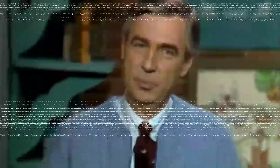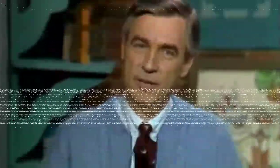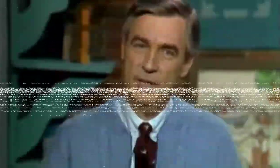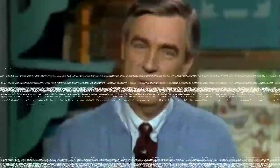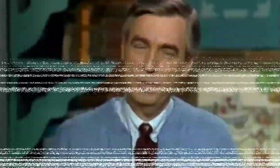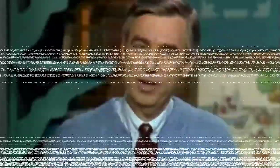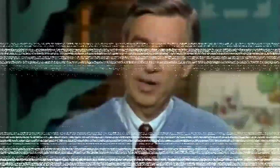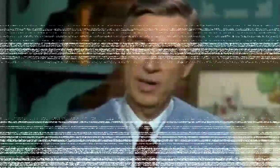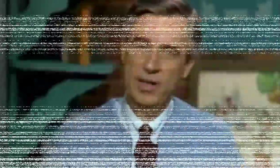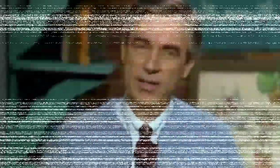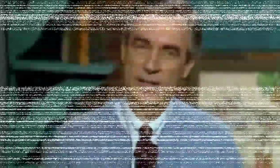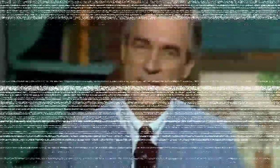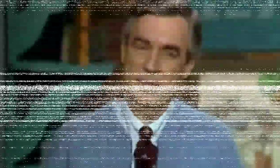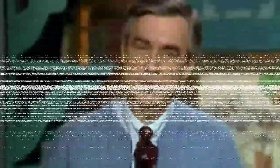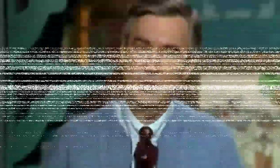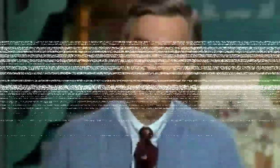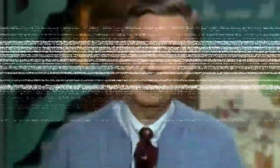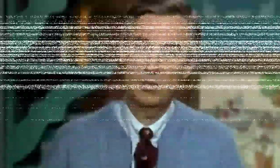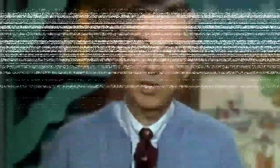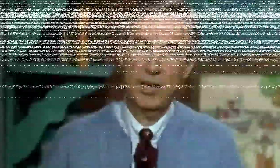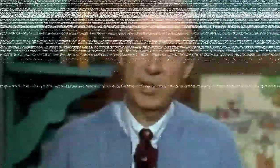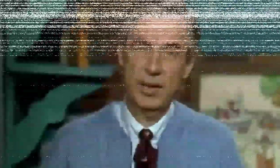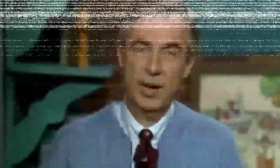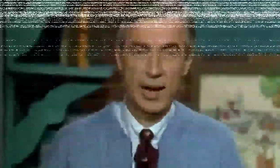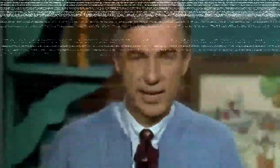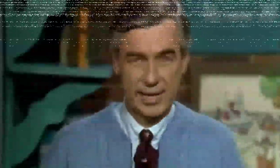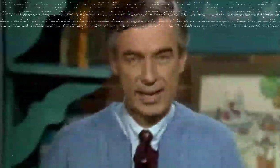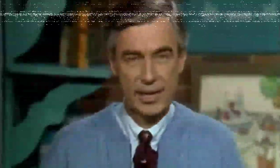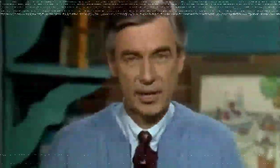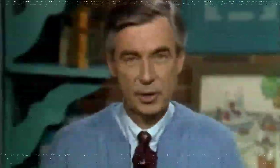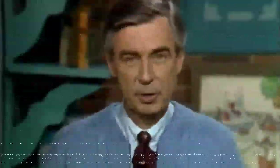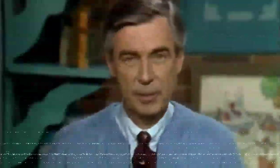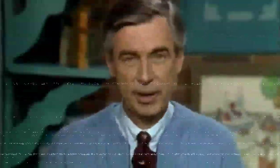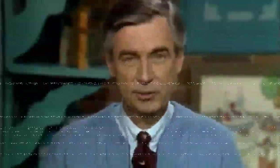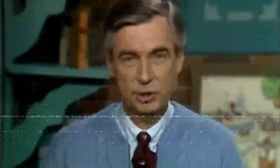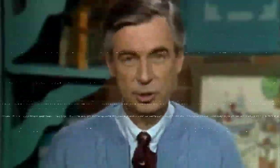many ways to say I care about you.